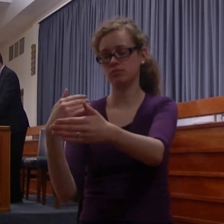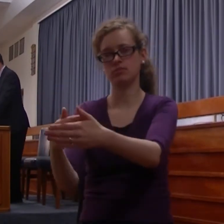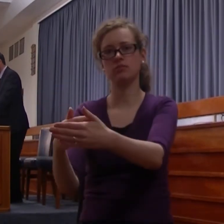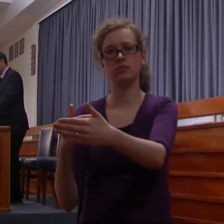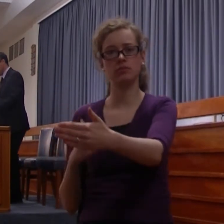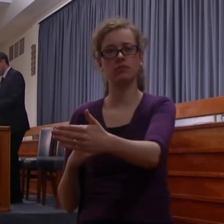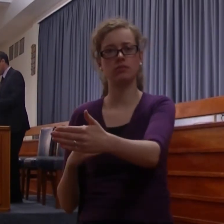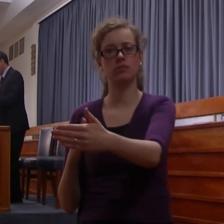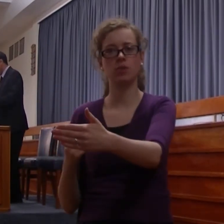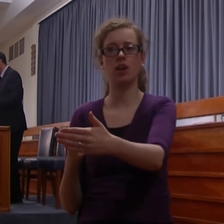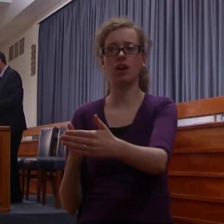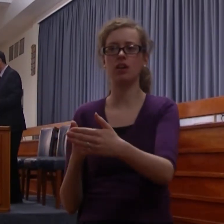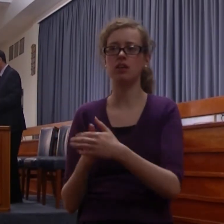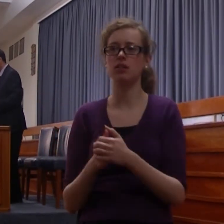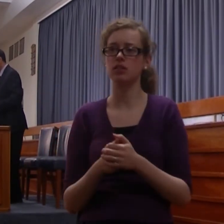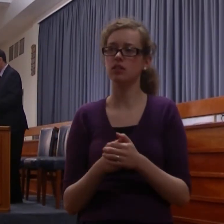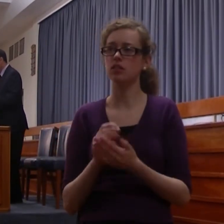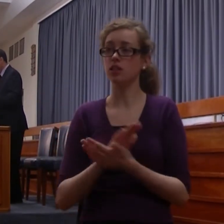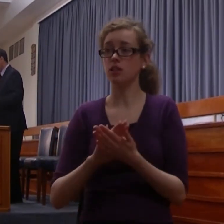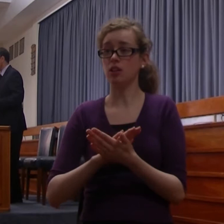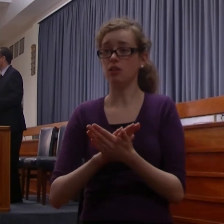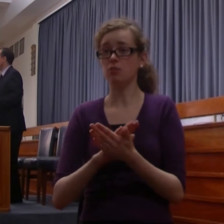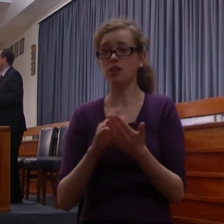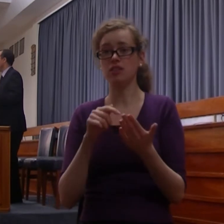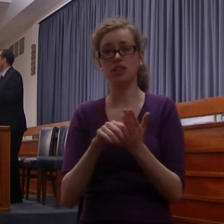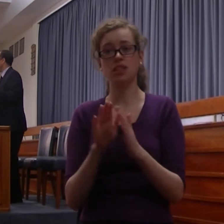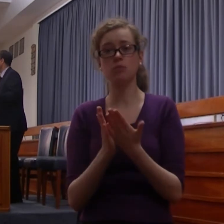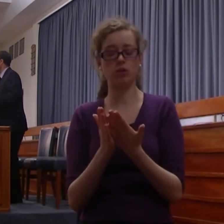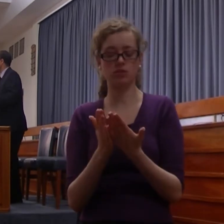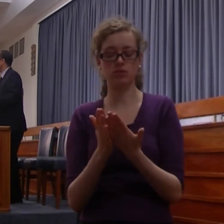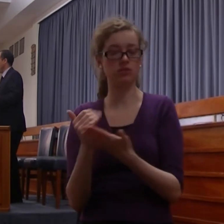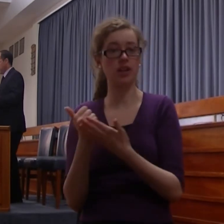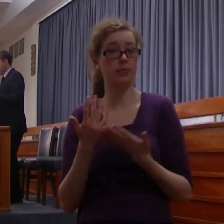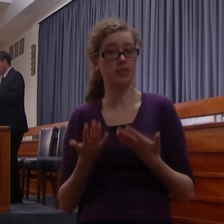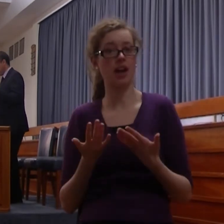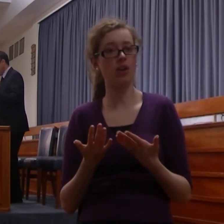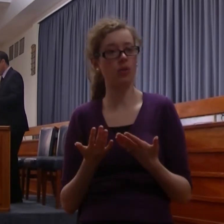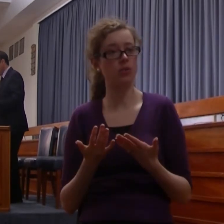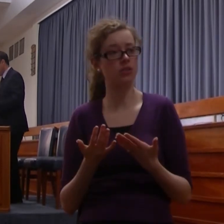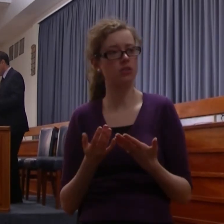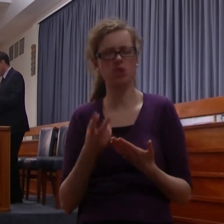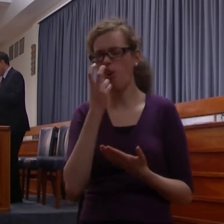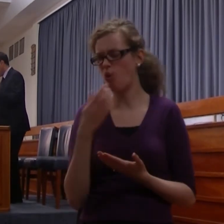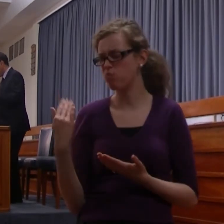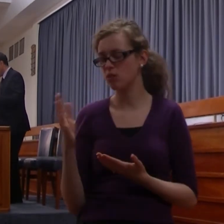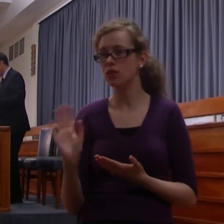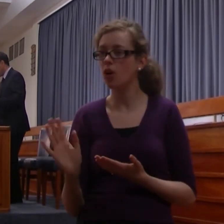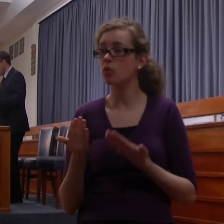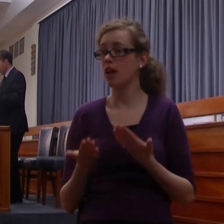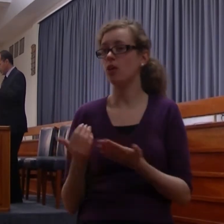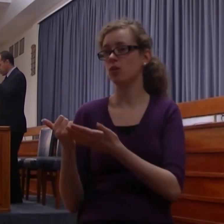until when the Lord Jesus Christ will come back again on this earth. So it is a very